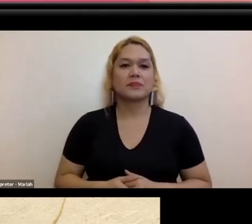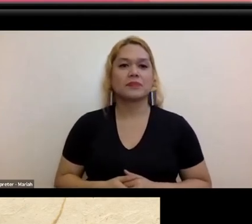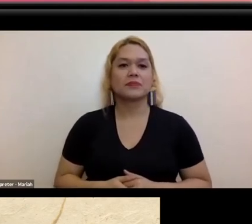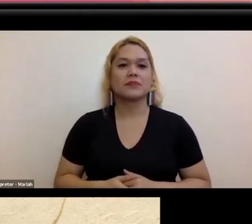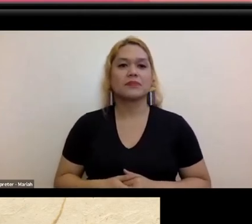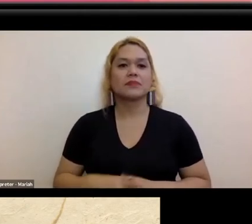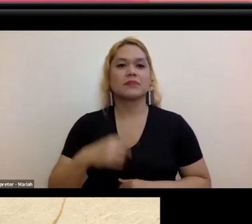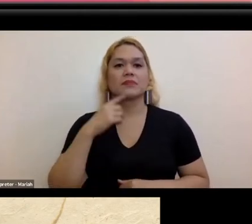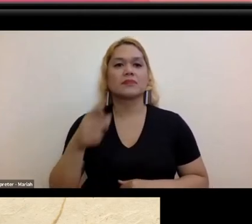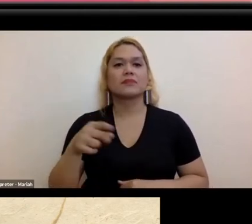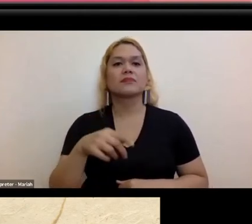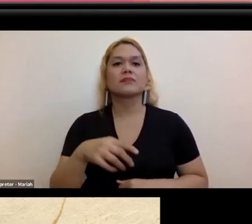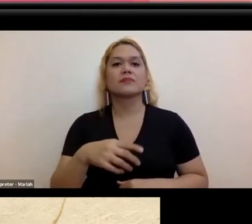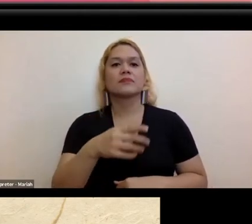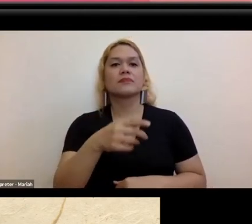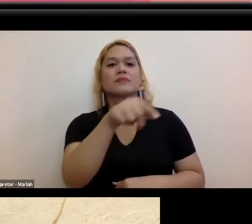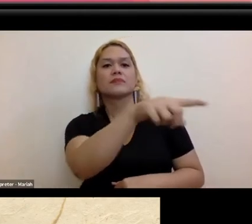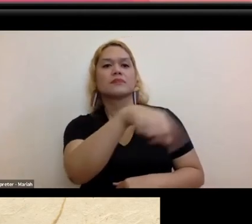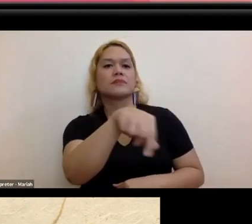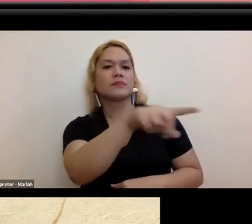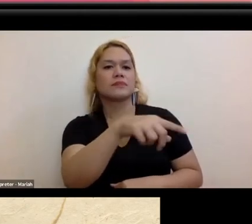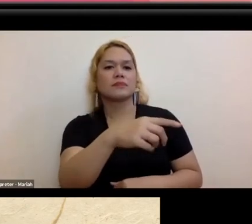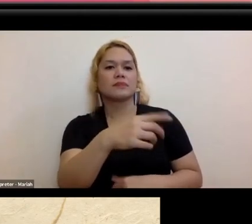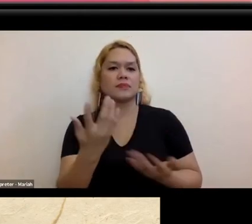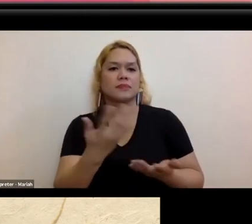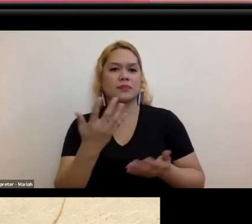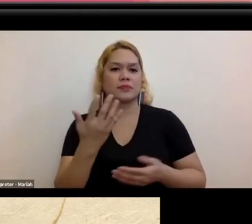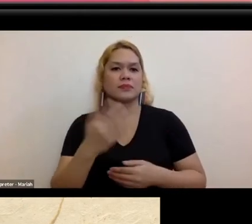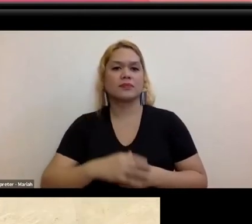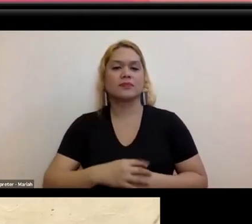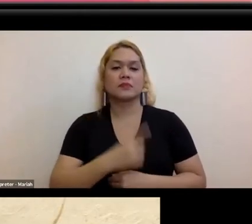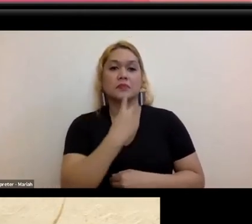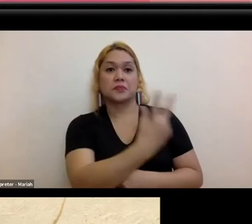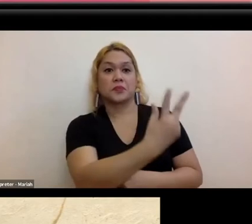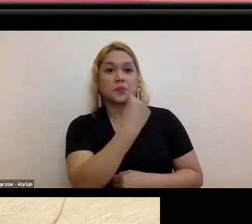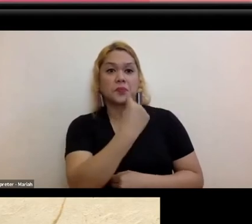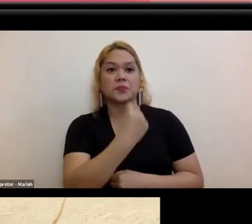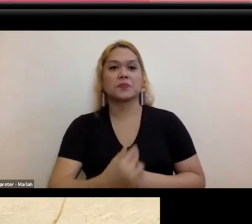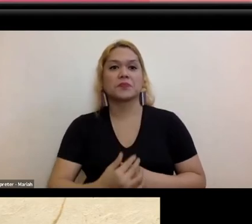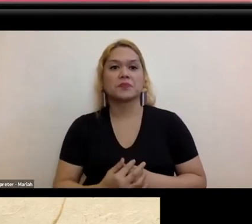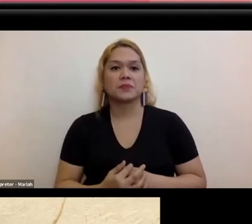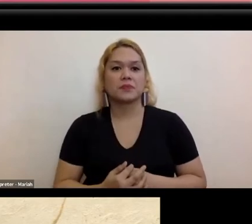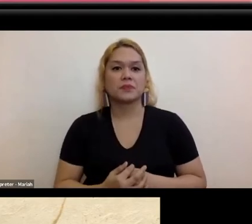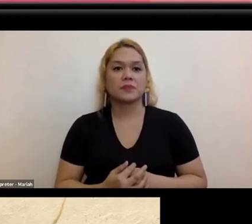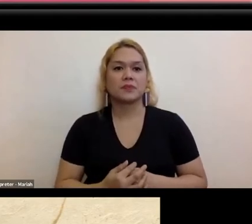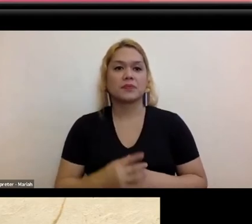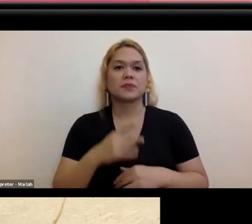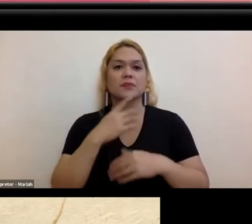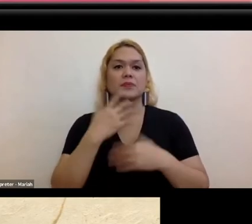you say it again, no. And quietly, no.